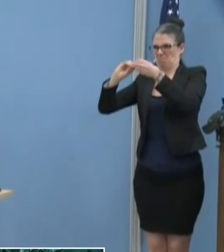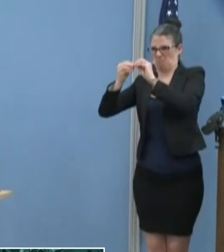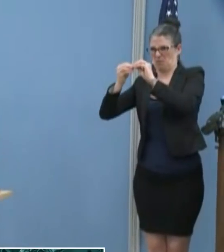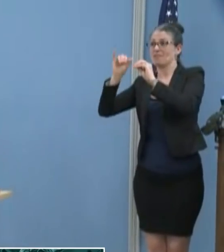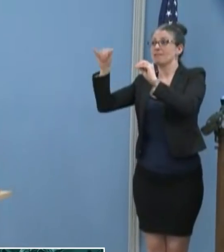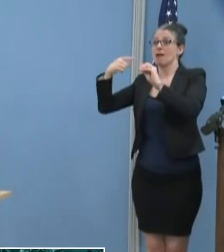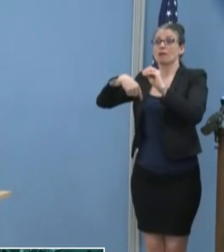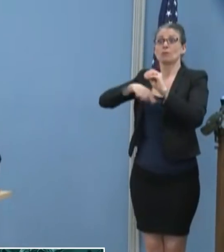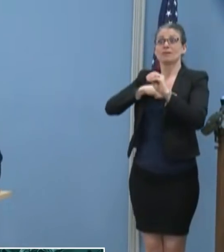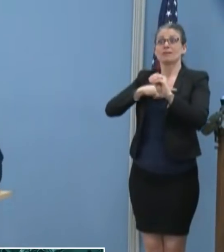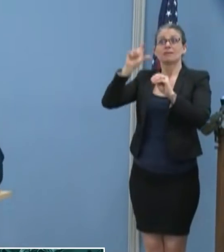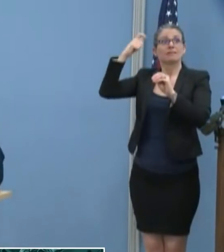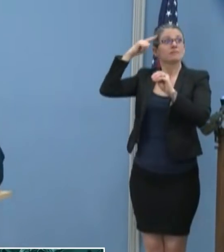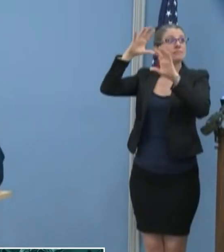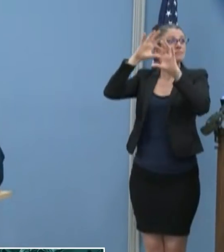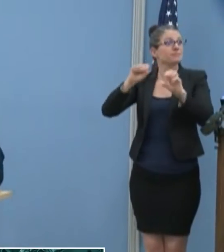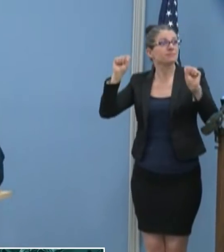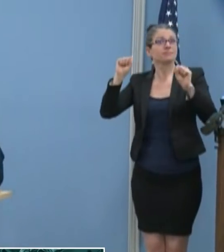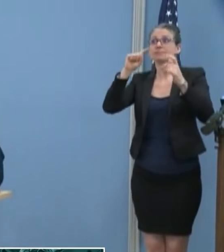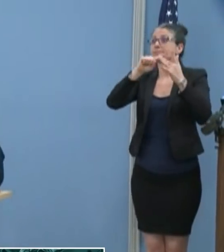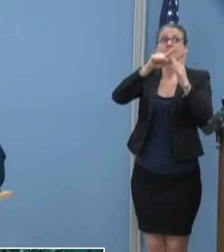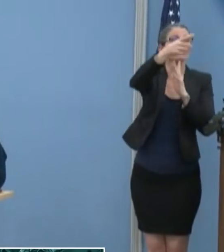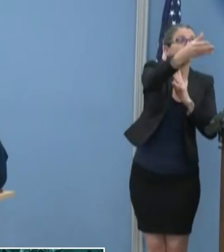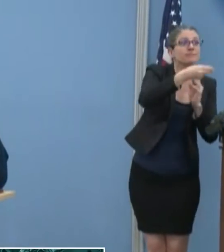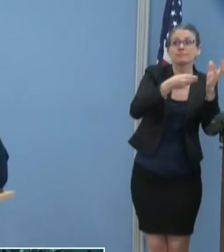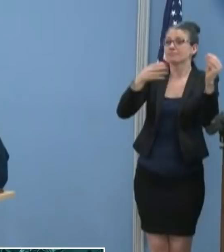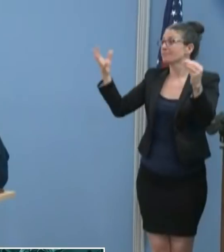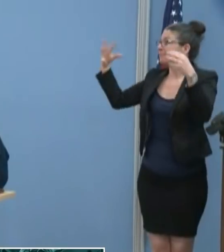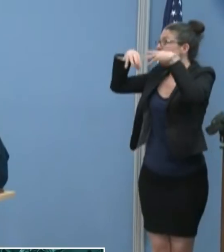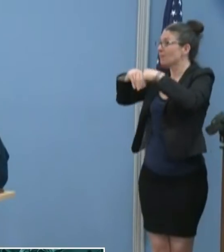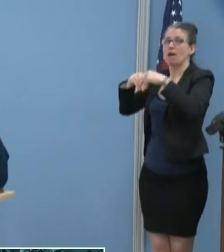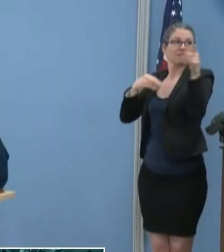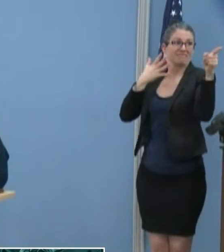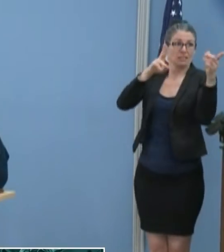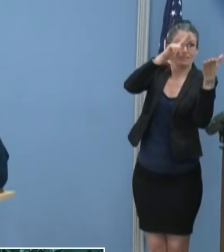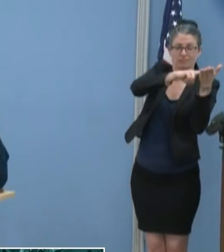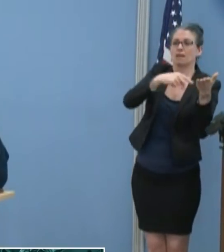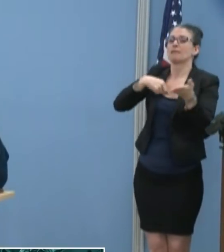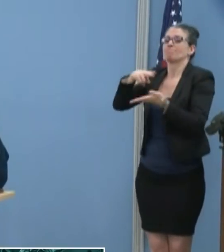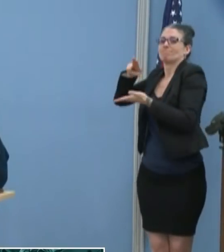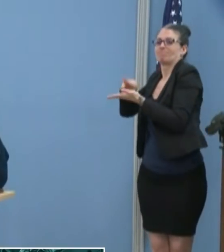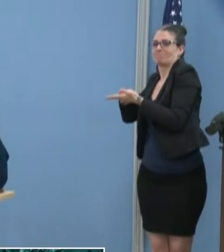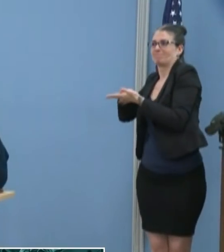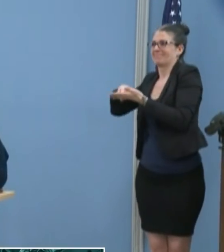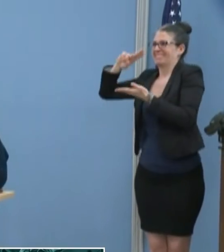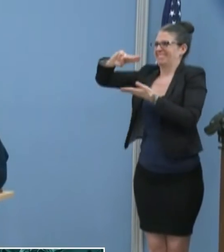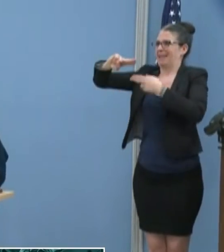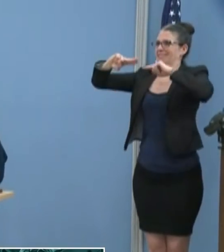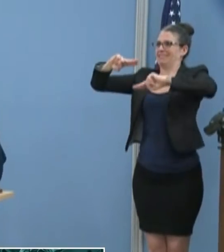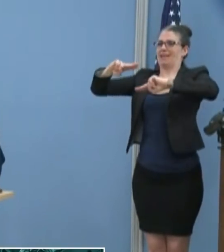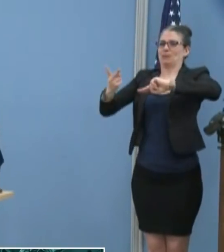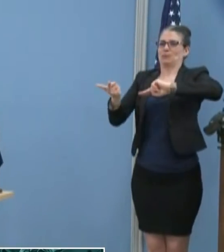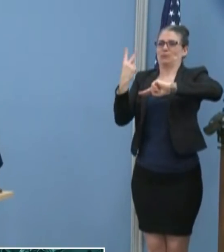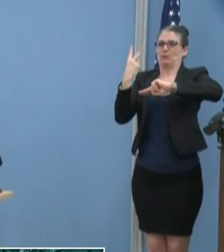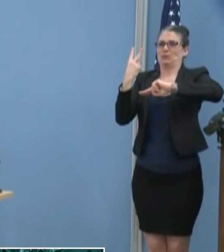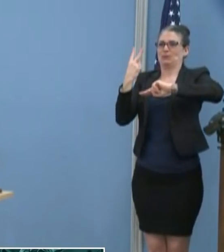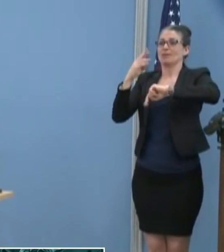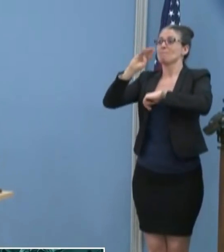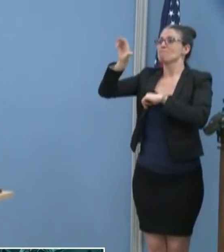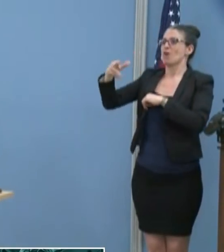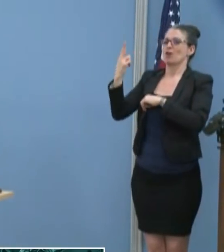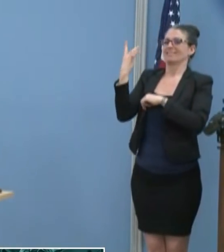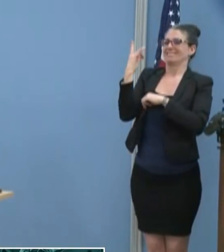page as of yesterday. And I am pleased to sign this on March 18, 2020.